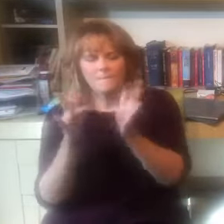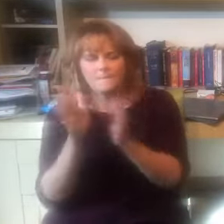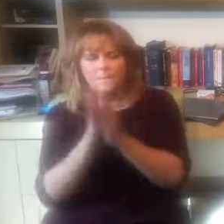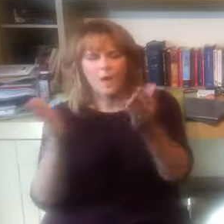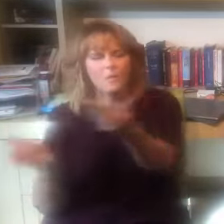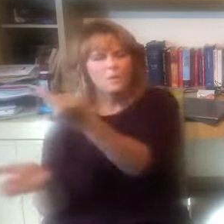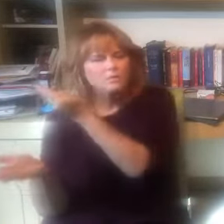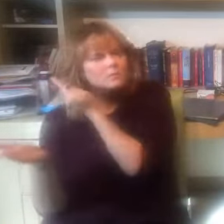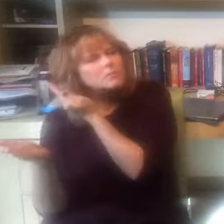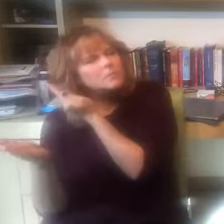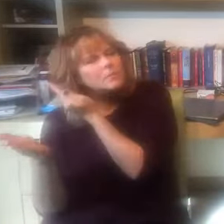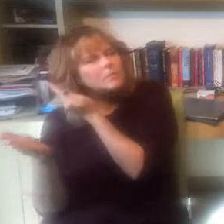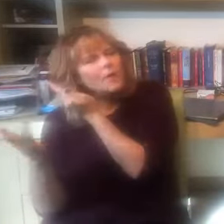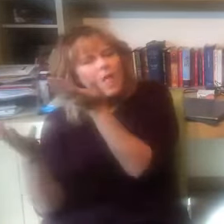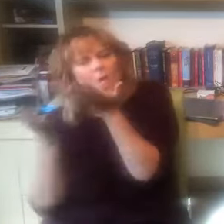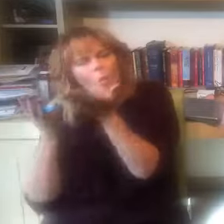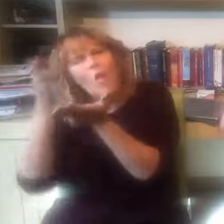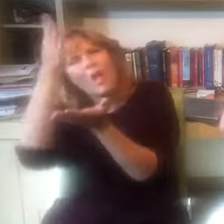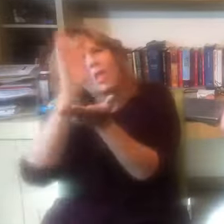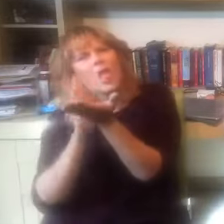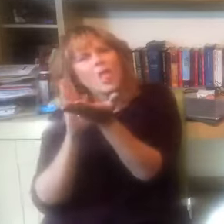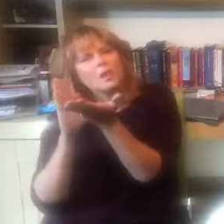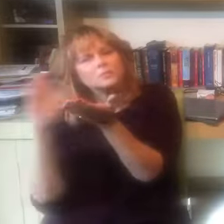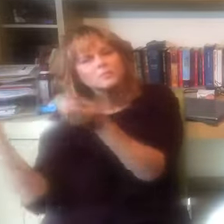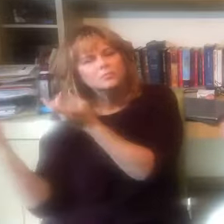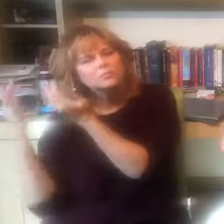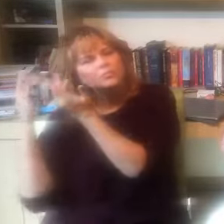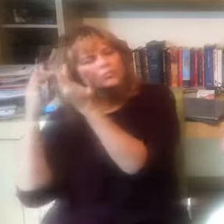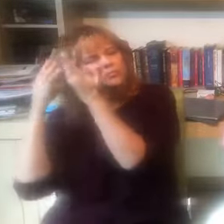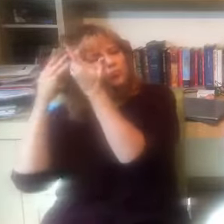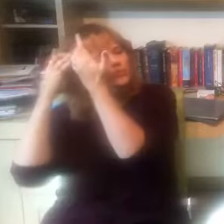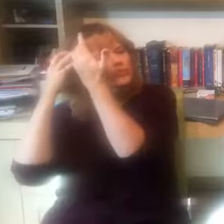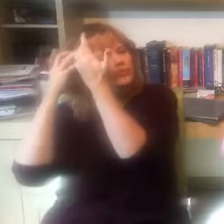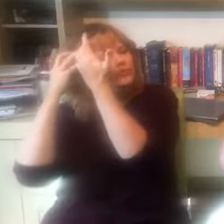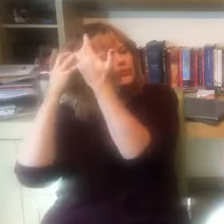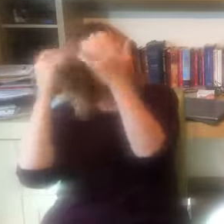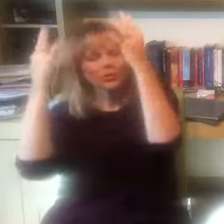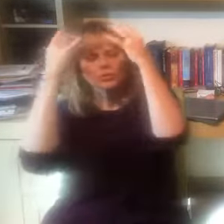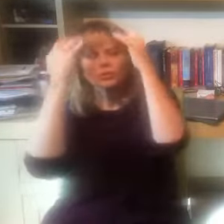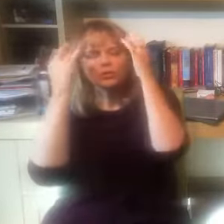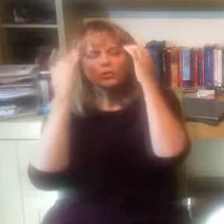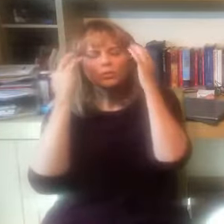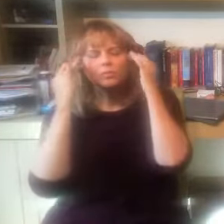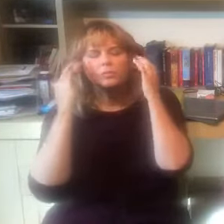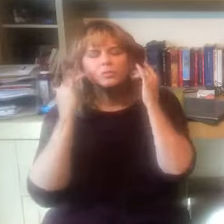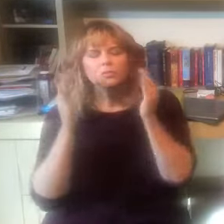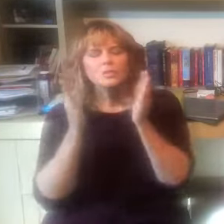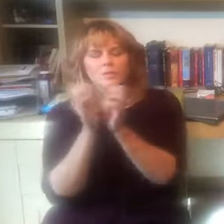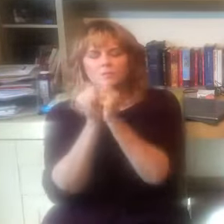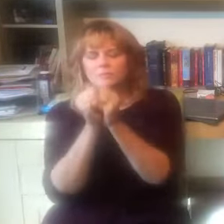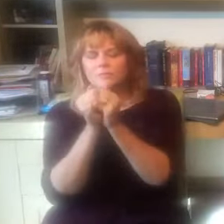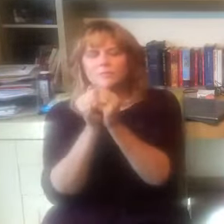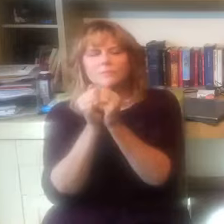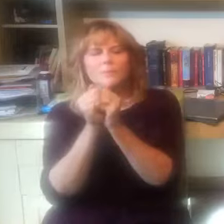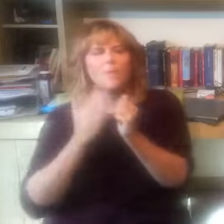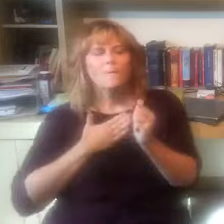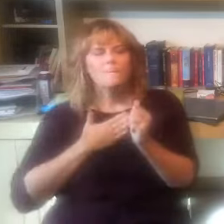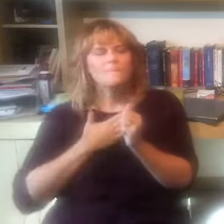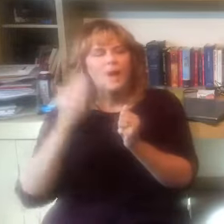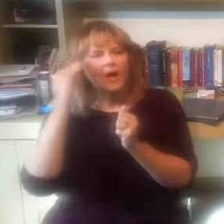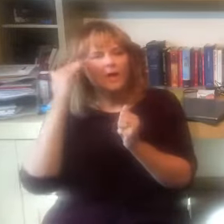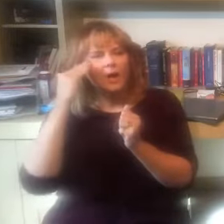head, and I just want God to let some of that knowledge just get into to my knowledge and into